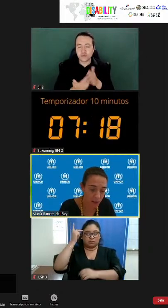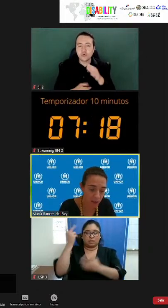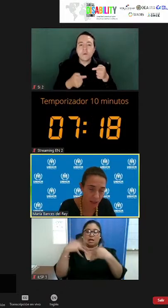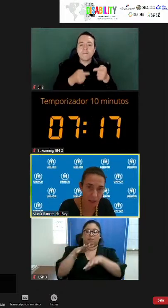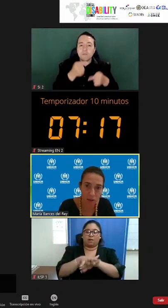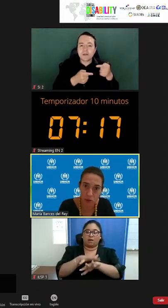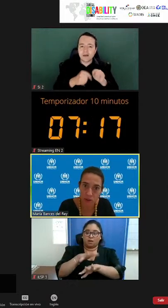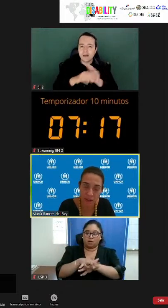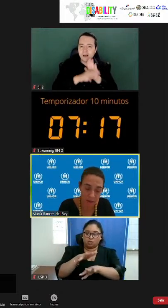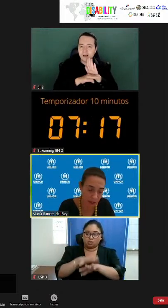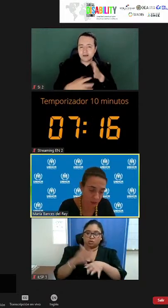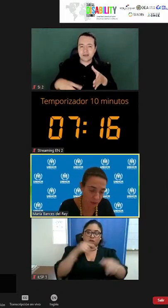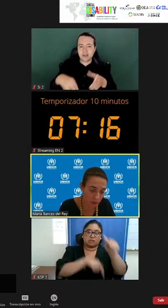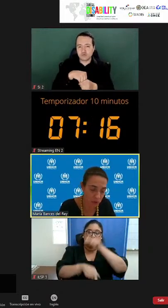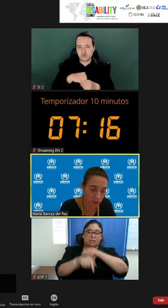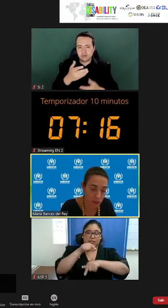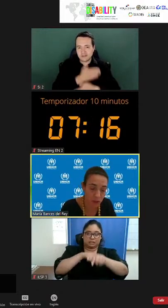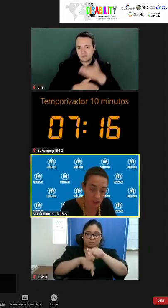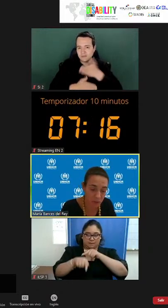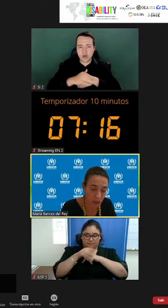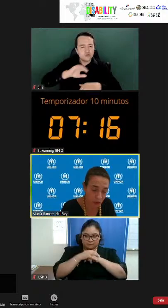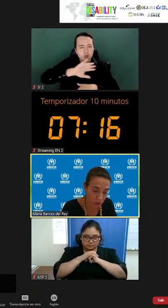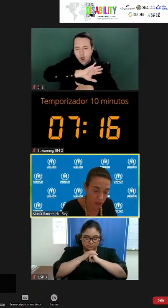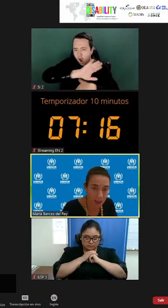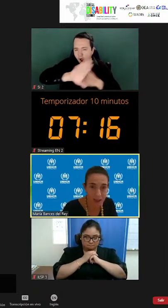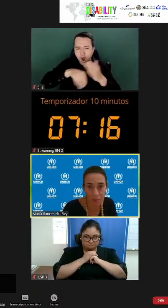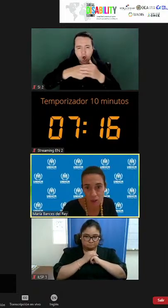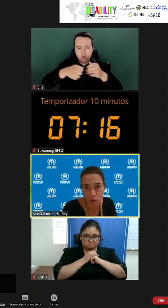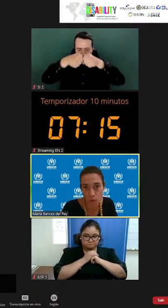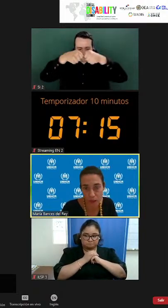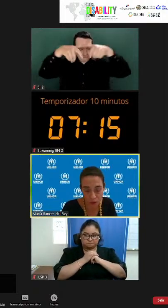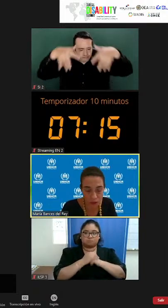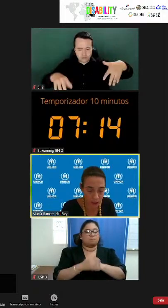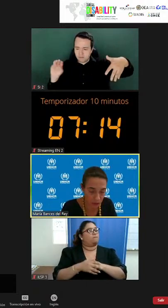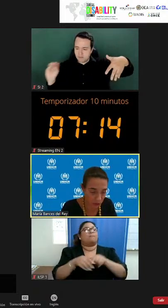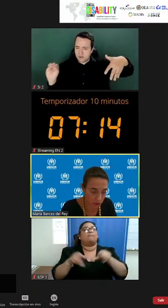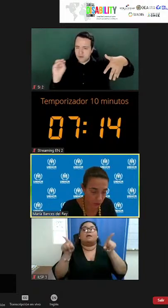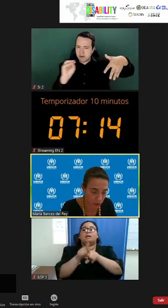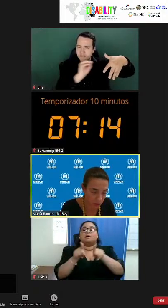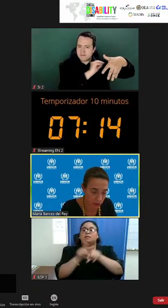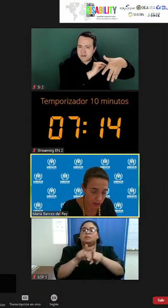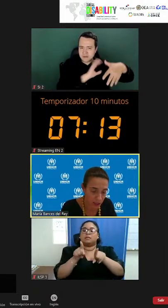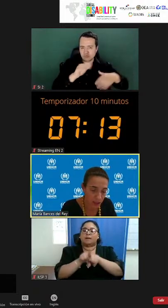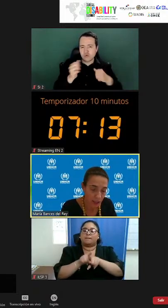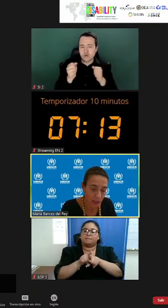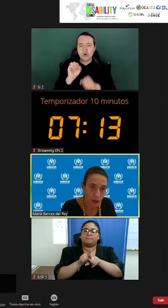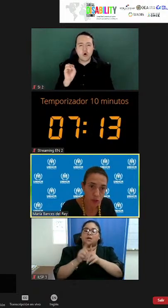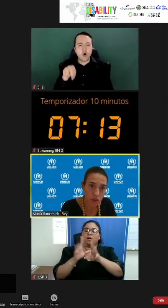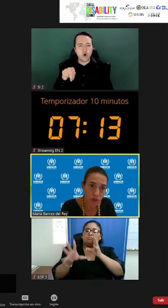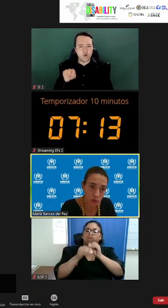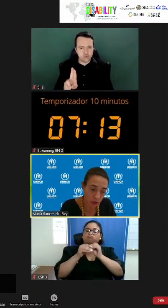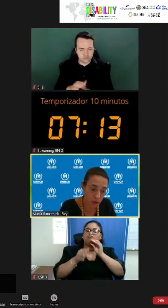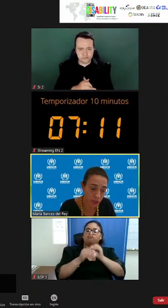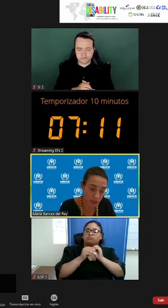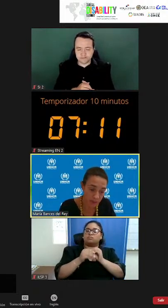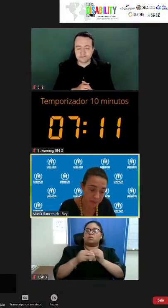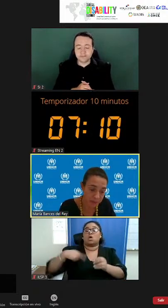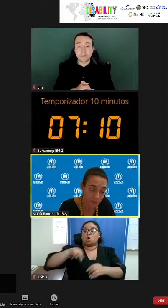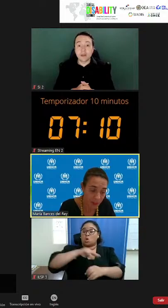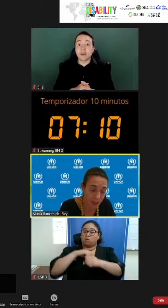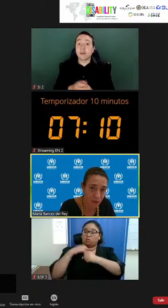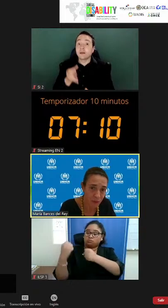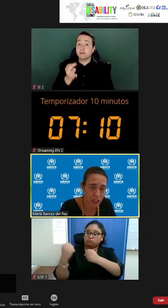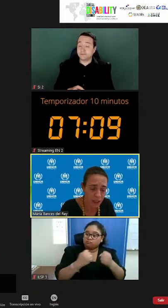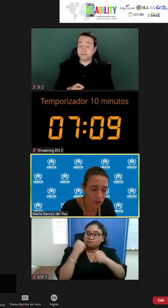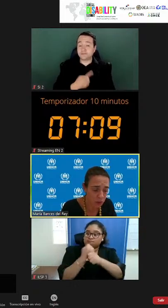on the inclusion policy on disabilities of the u n and also the accountability